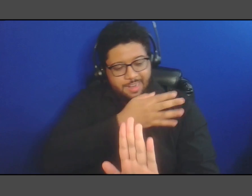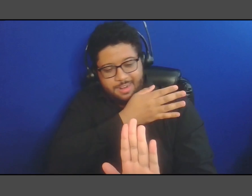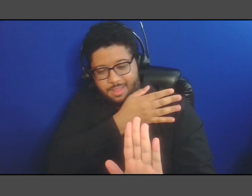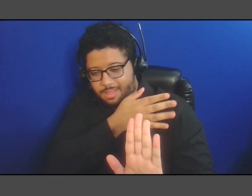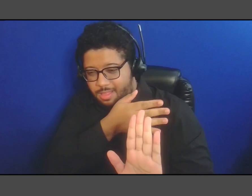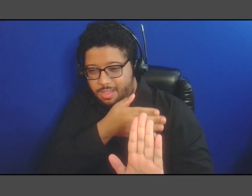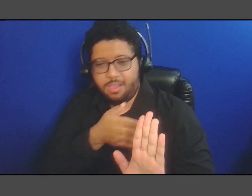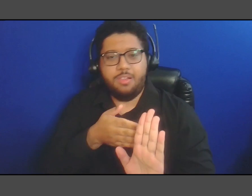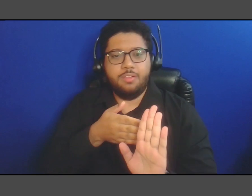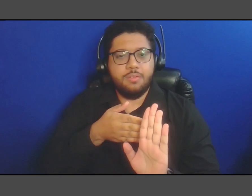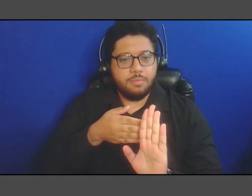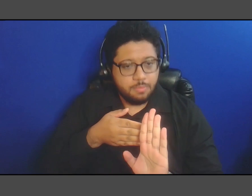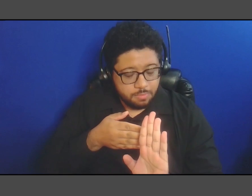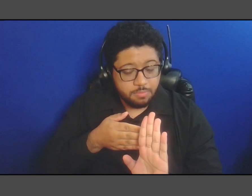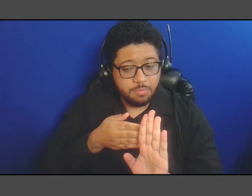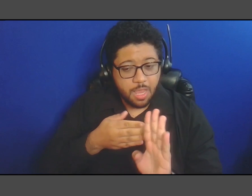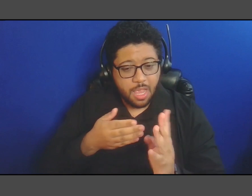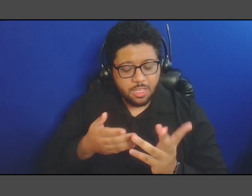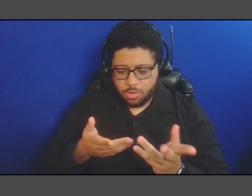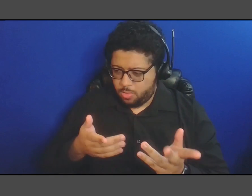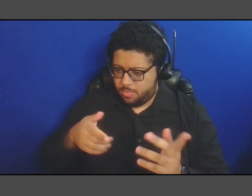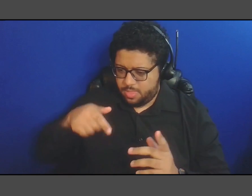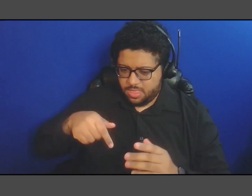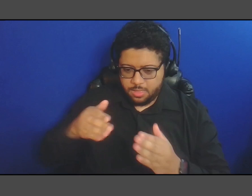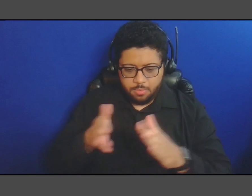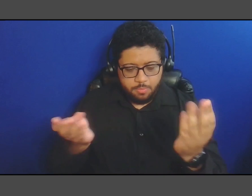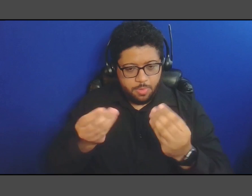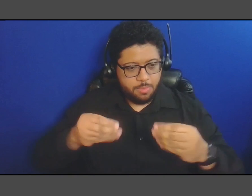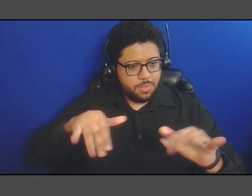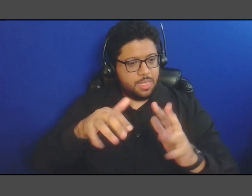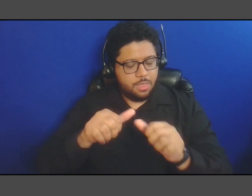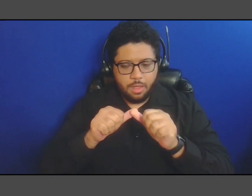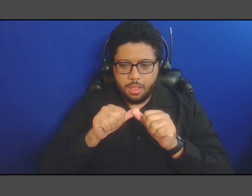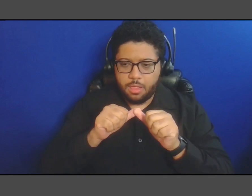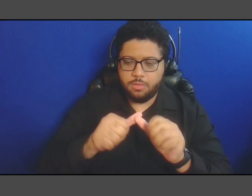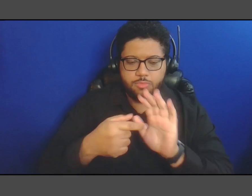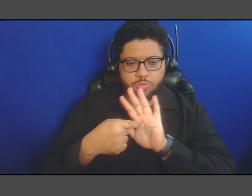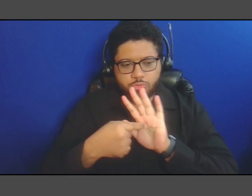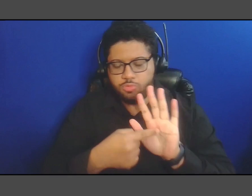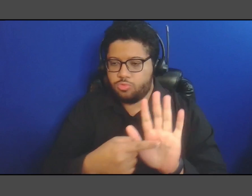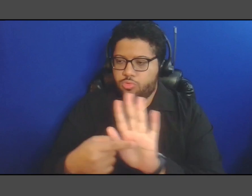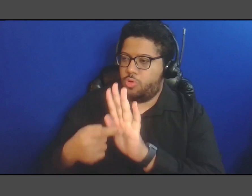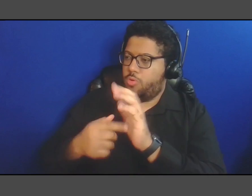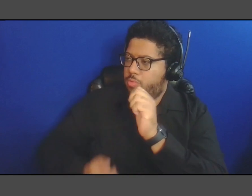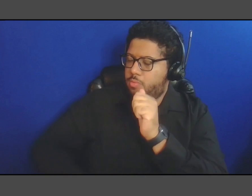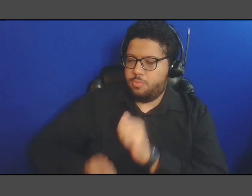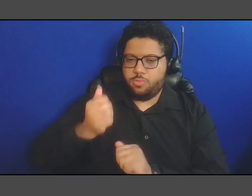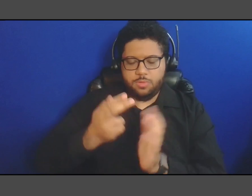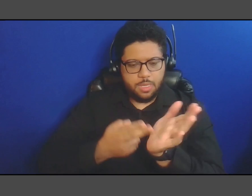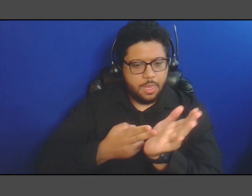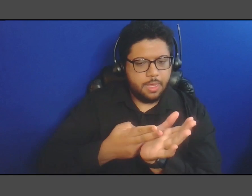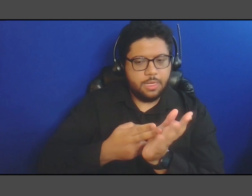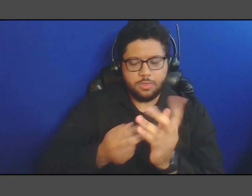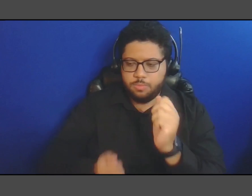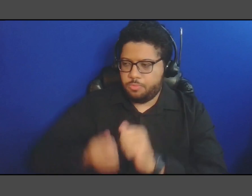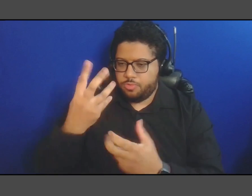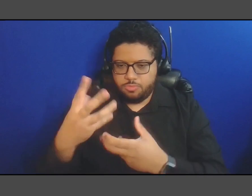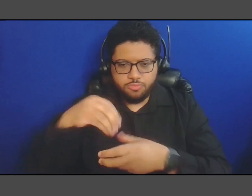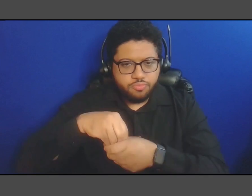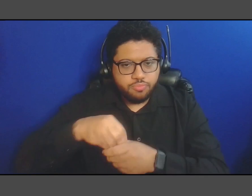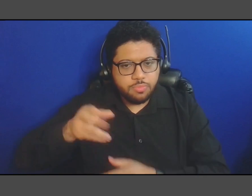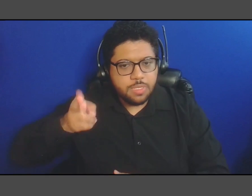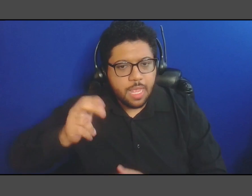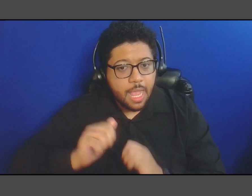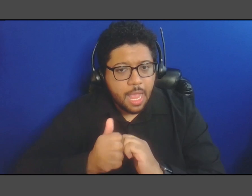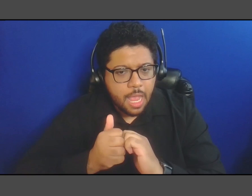that our public lands convey our truest and most inclusive collective history? And how can we protect and